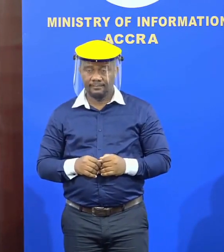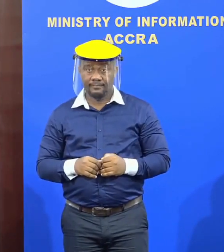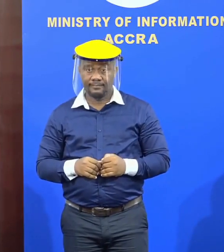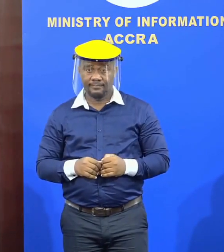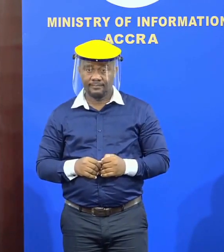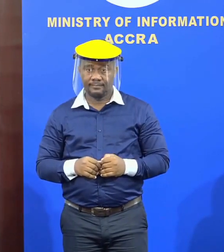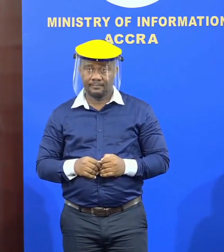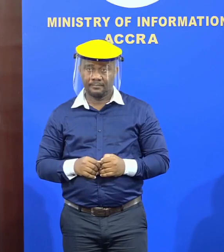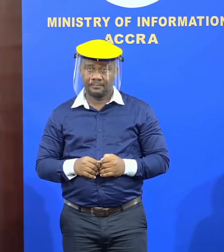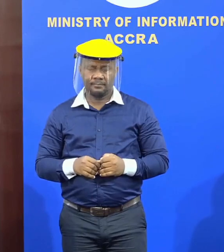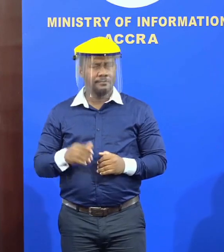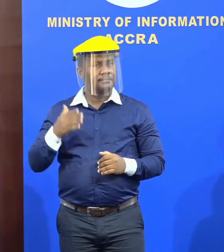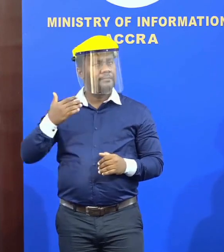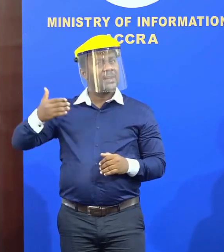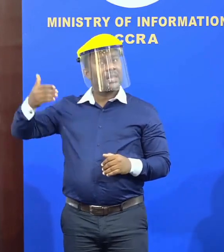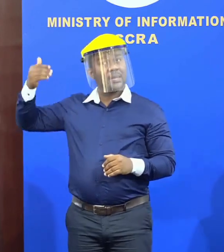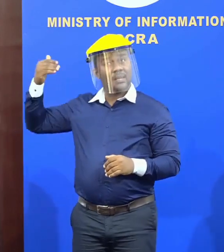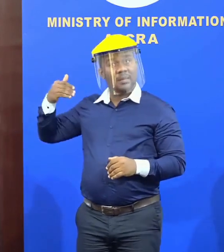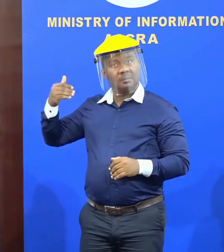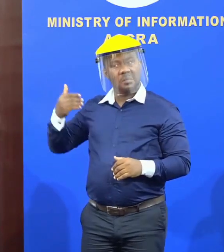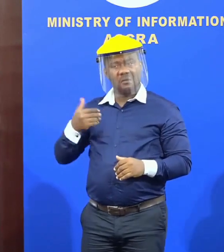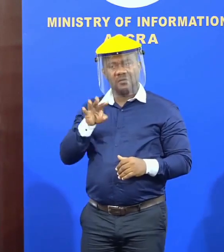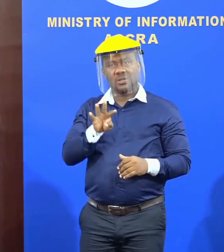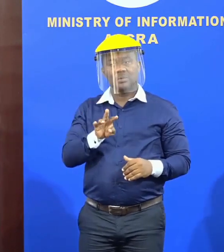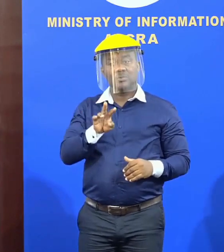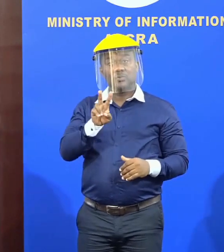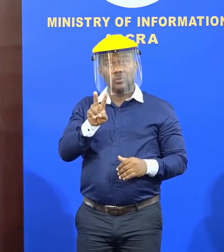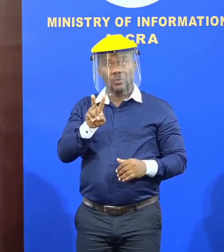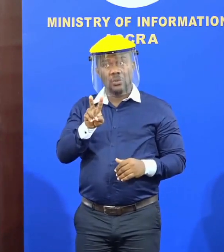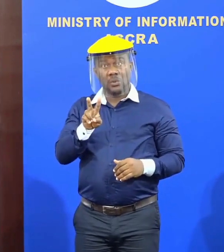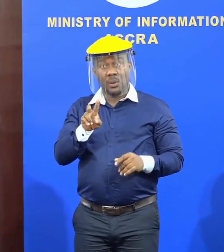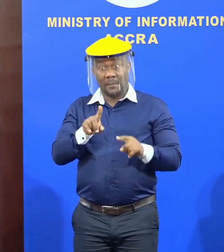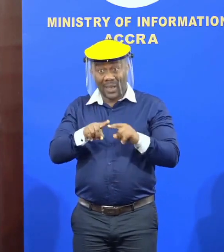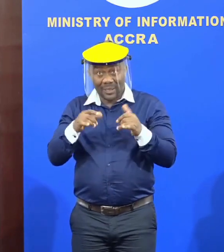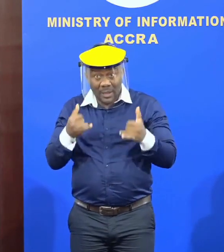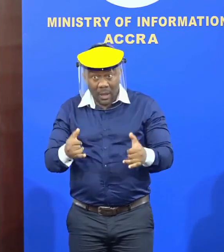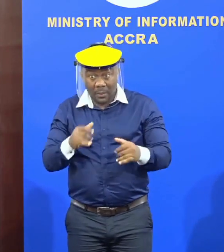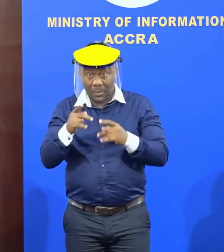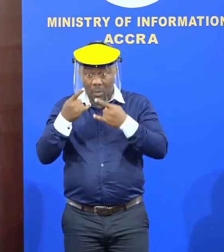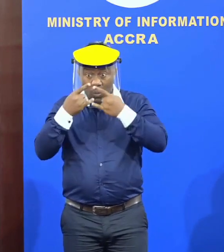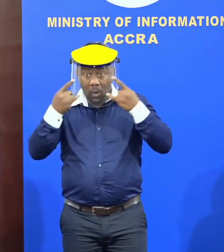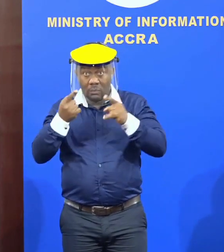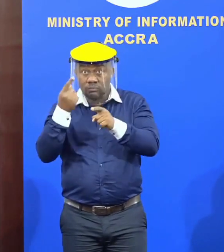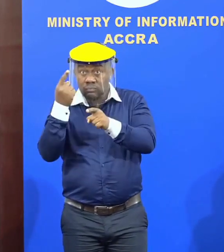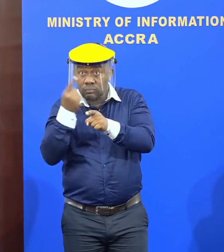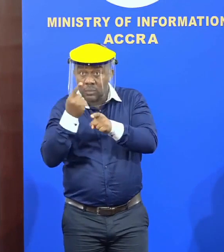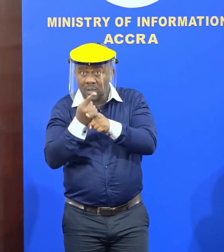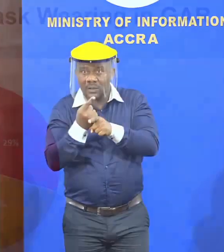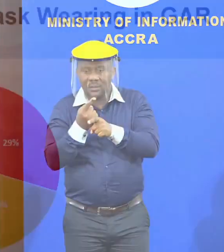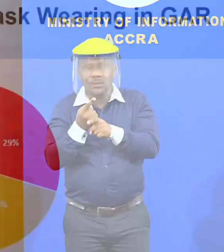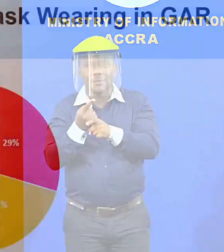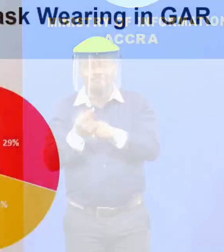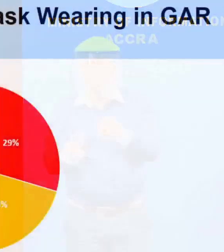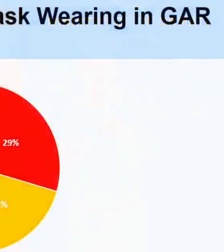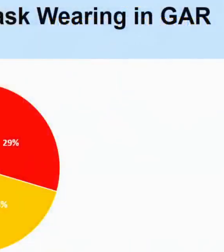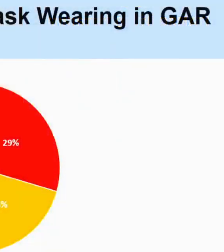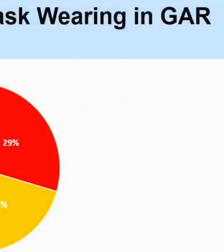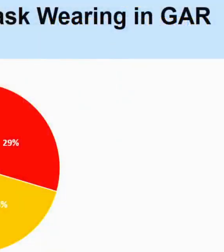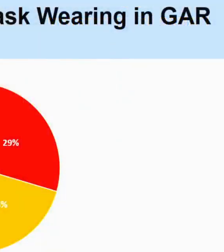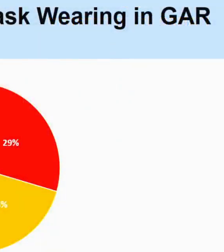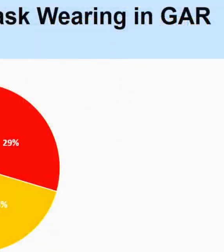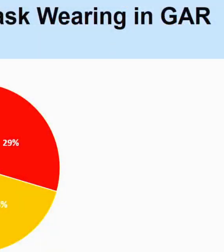So, unlike the previous one where we had about 42, the number of people wearing masks appropriately has improved, moved from the 42% to